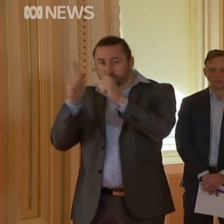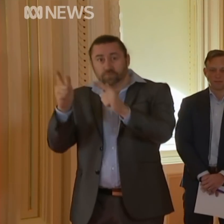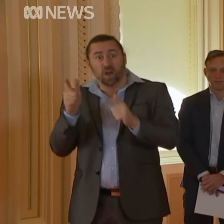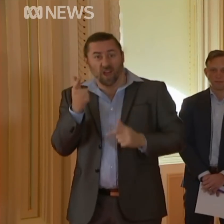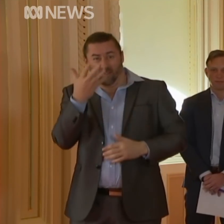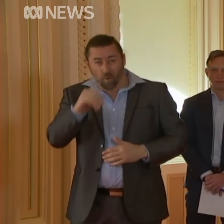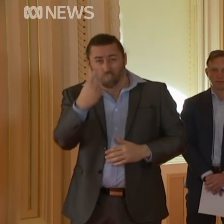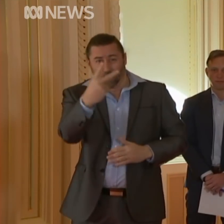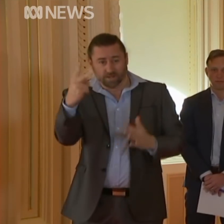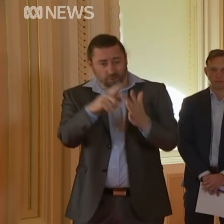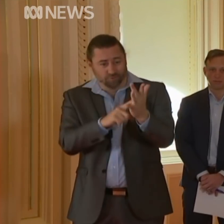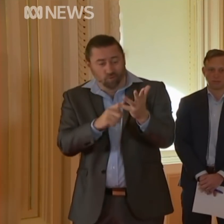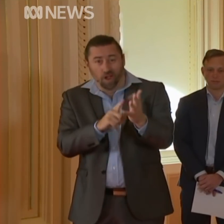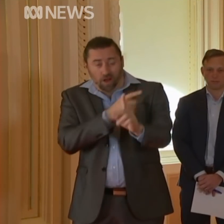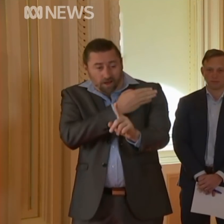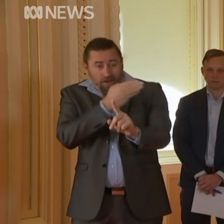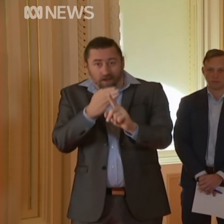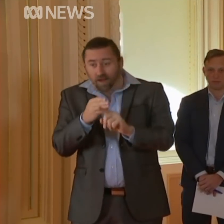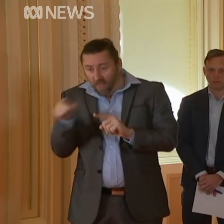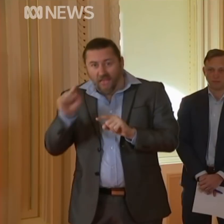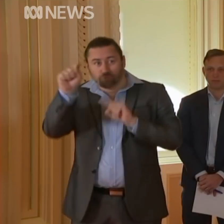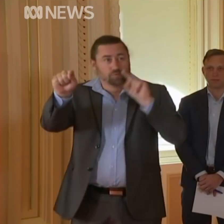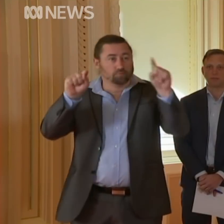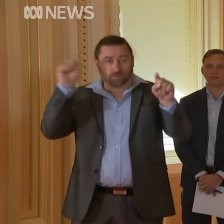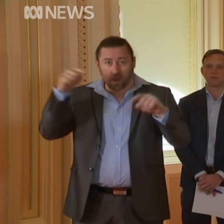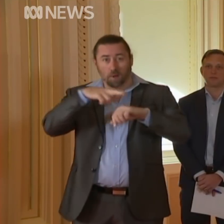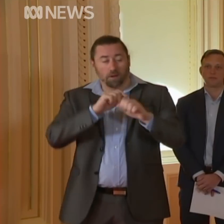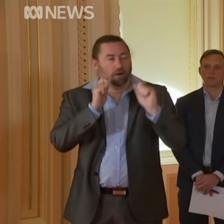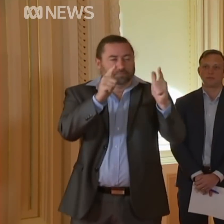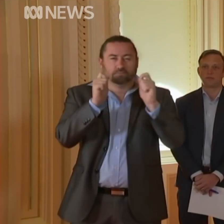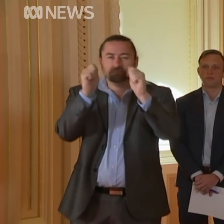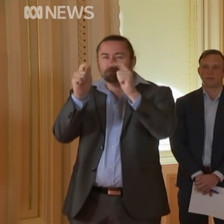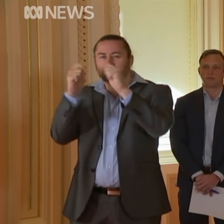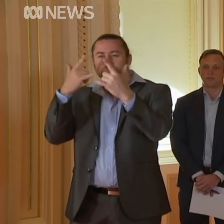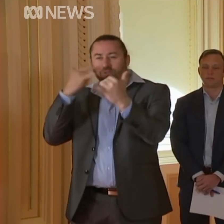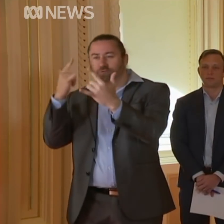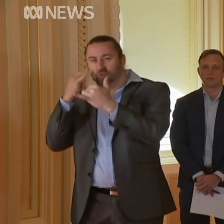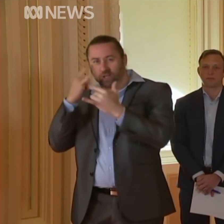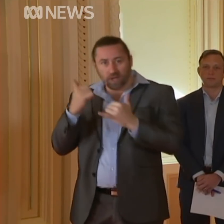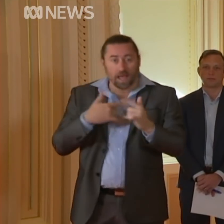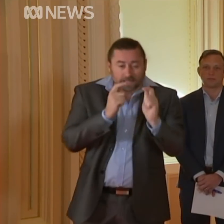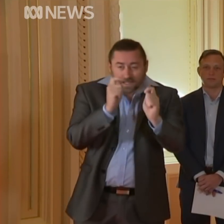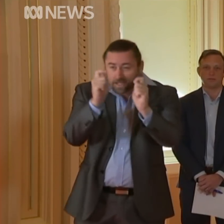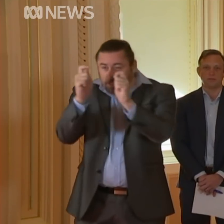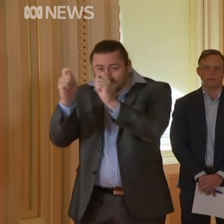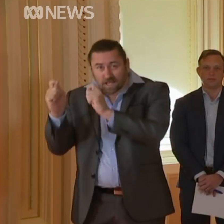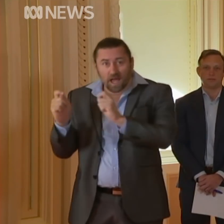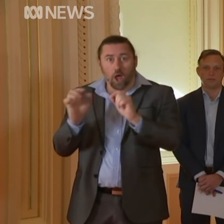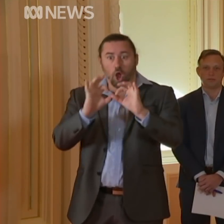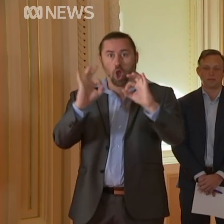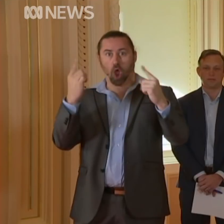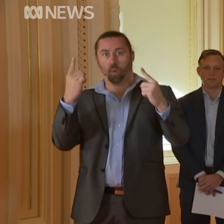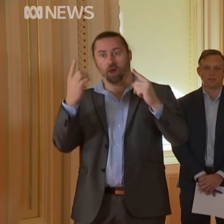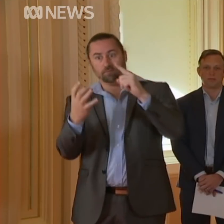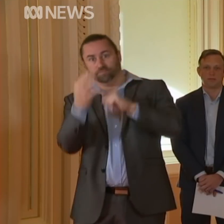July, and we're gradually finding all those and testing them. None of those youth have tested positive, which is really